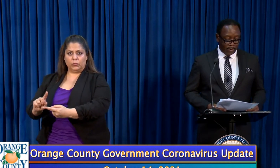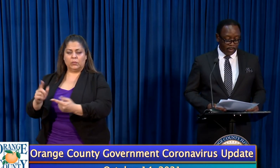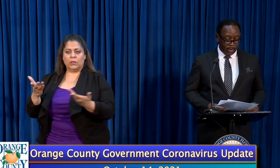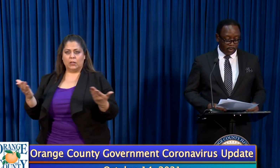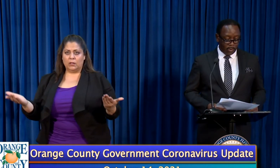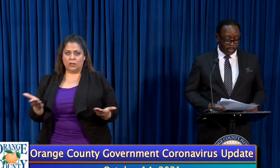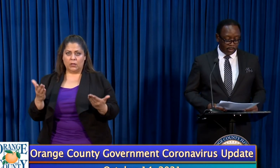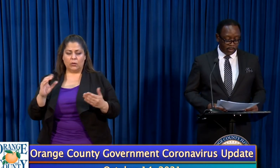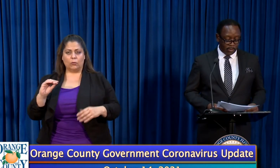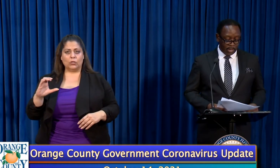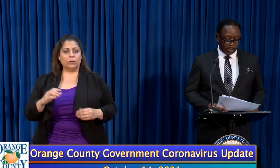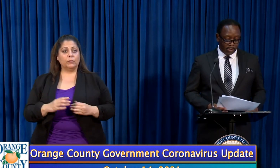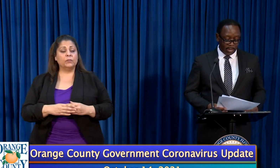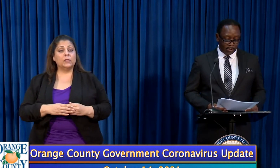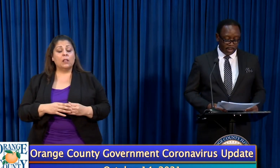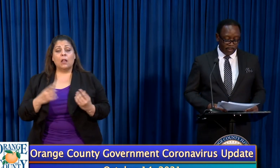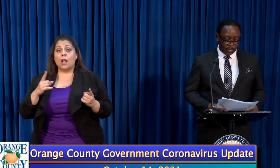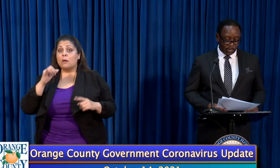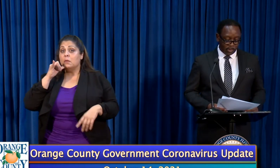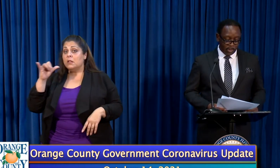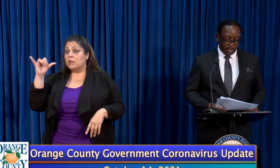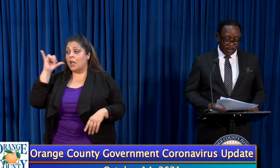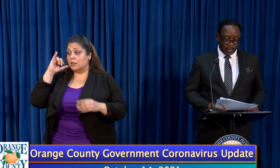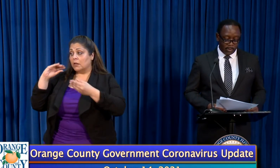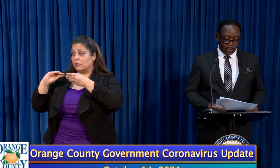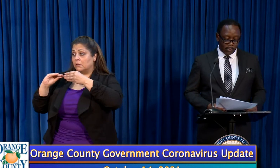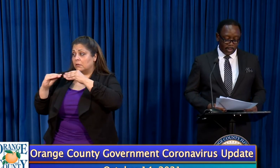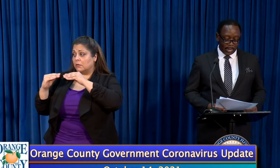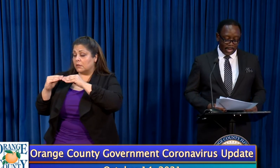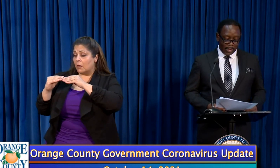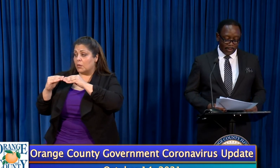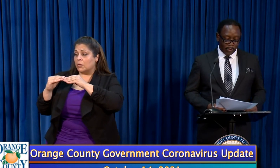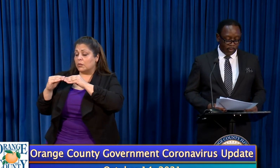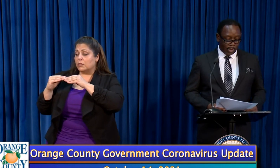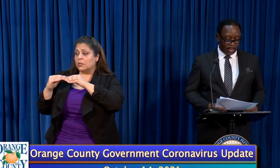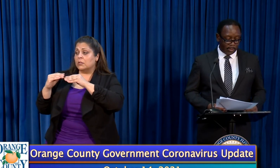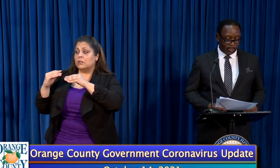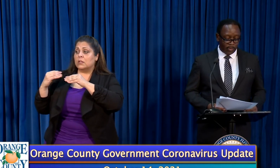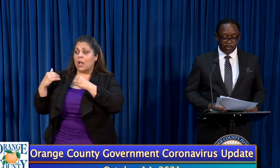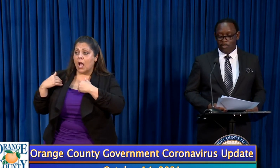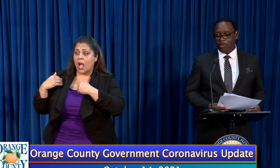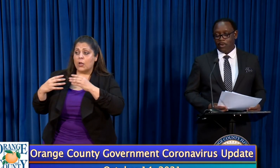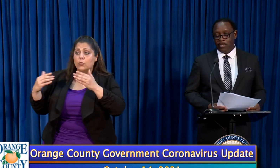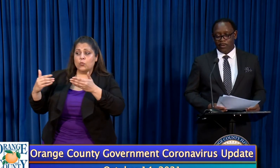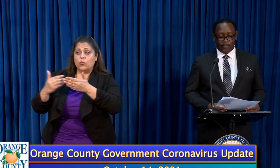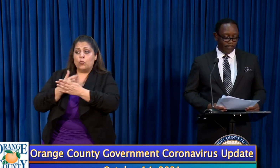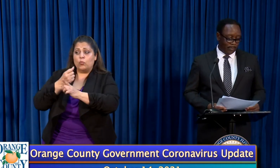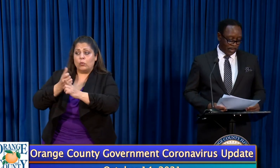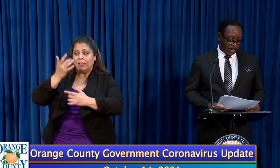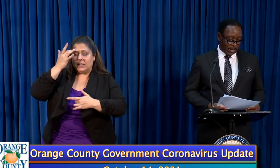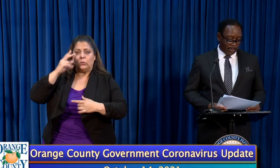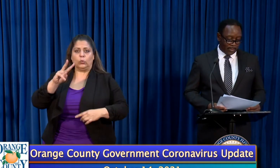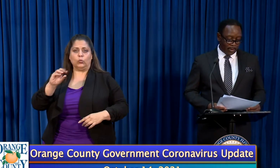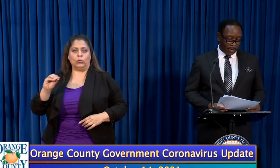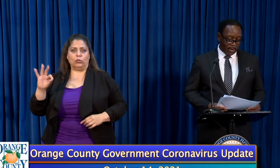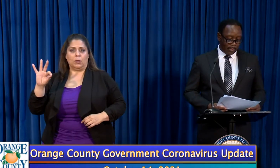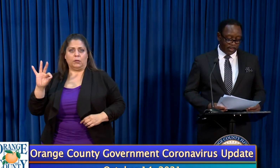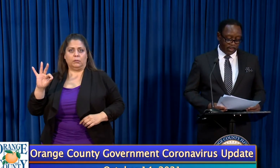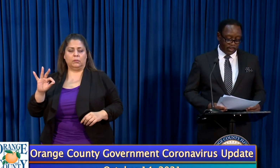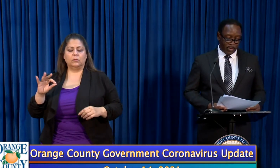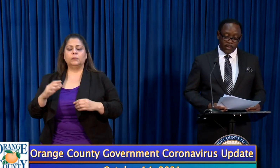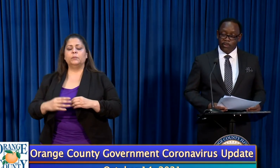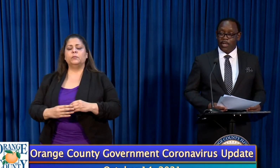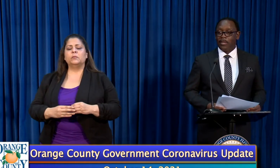county. According to yesterday's numbers, only 209 new cases were reported. I never thought I